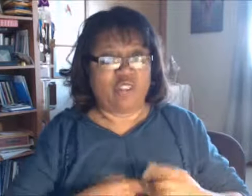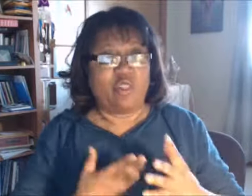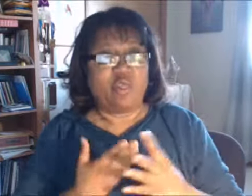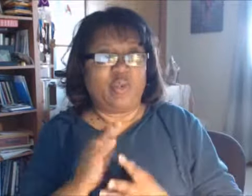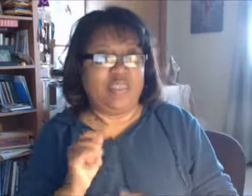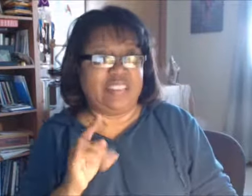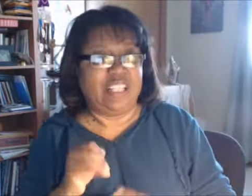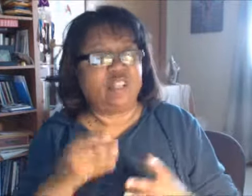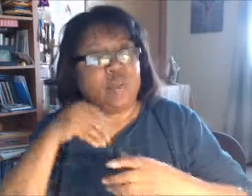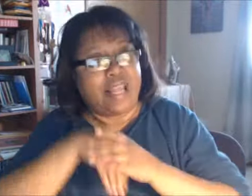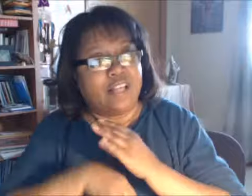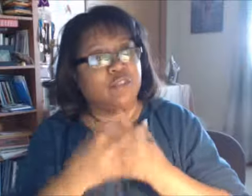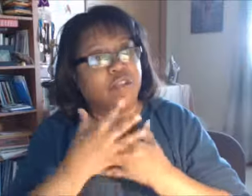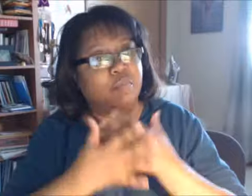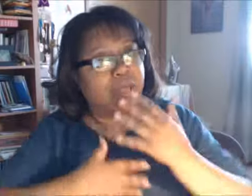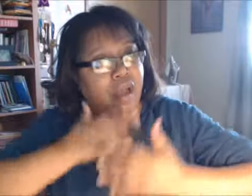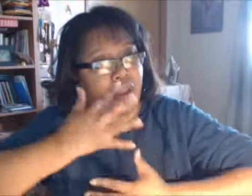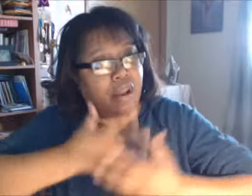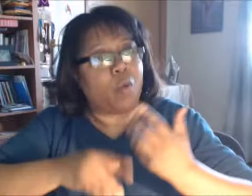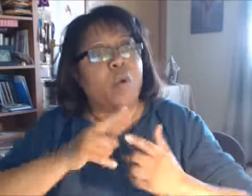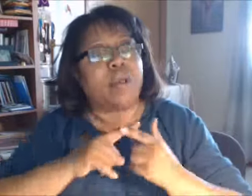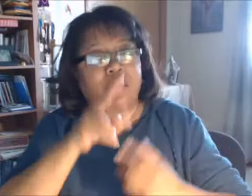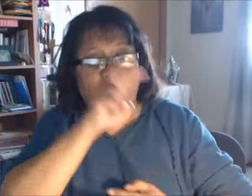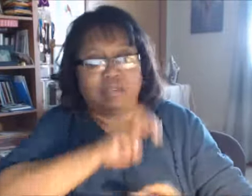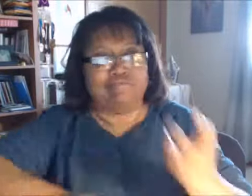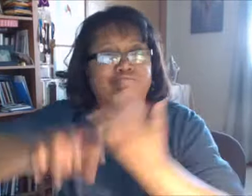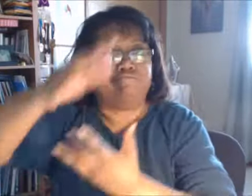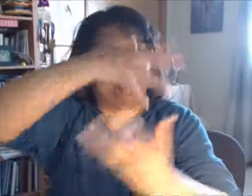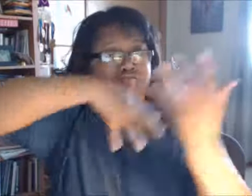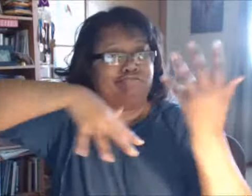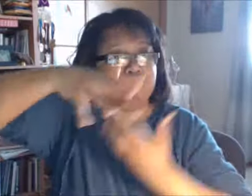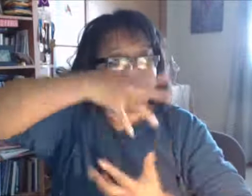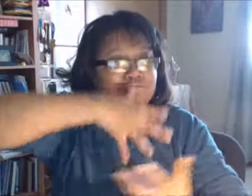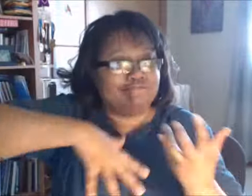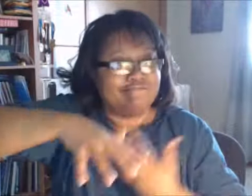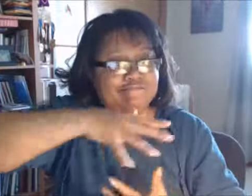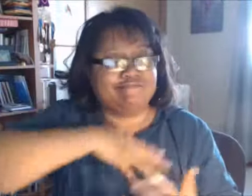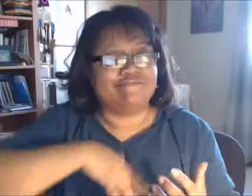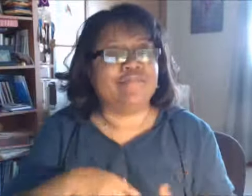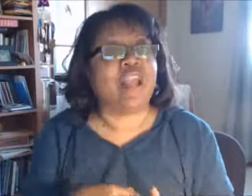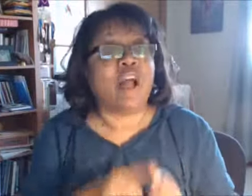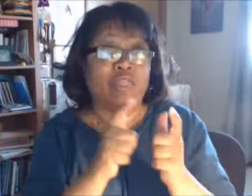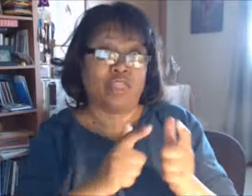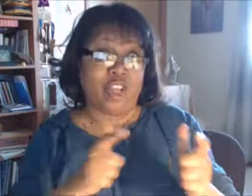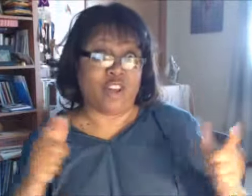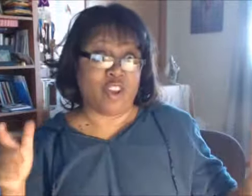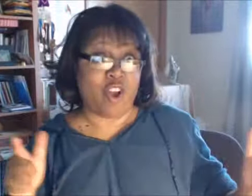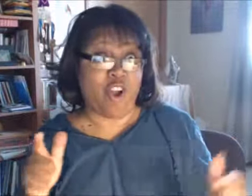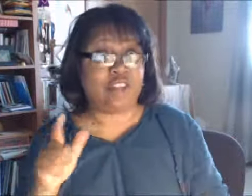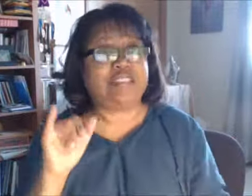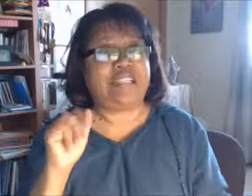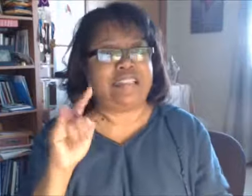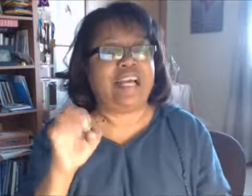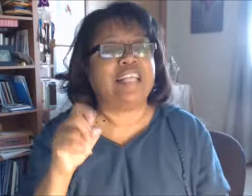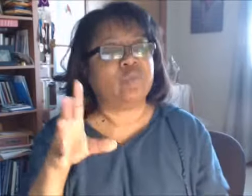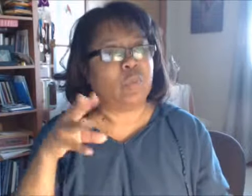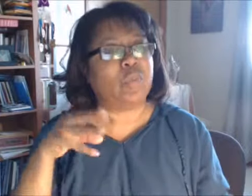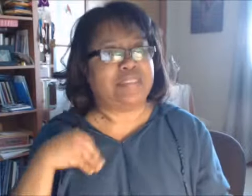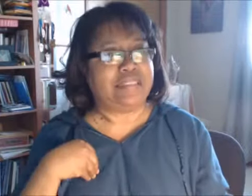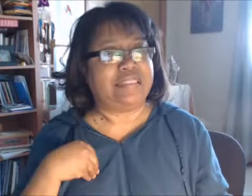and into your bloodstream where they can be transported. The large intestine is going to receive material from the